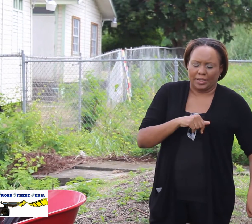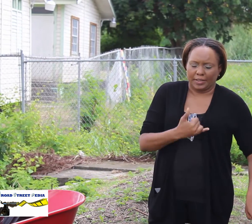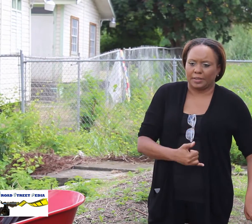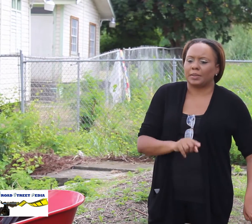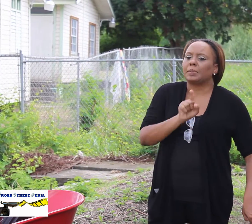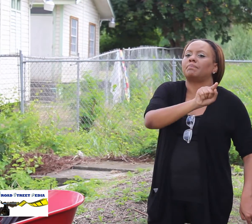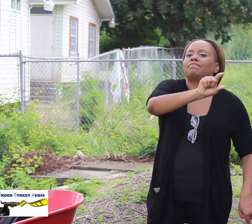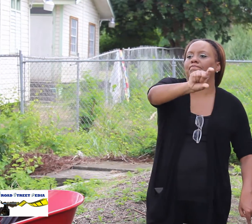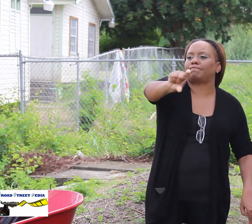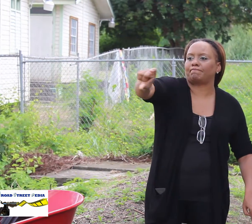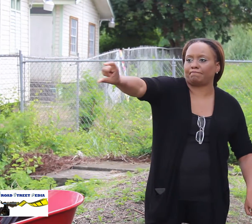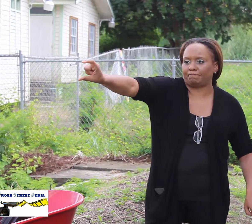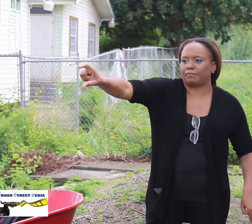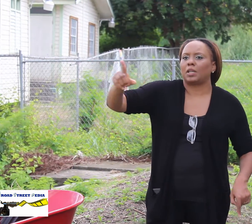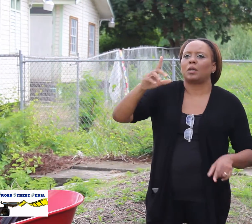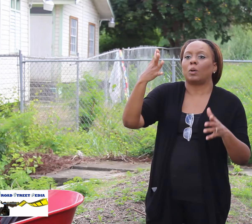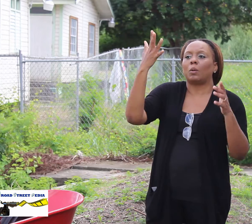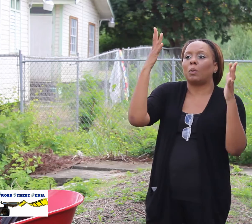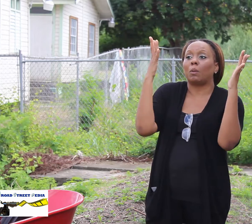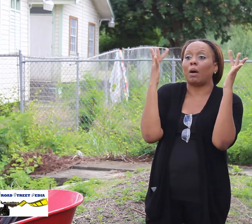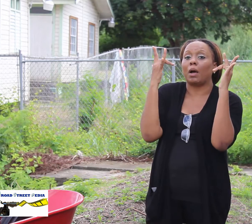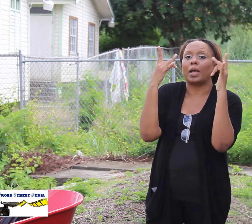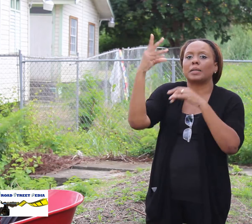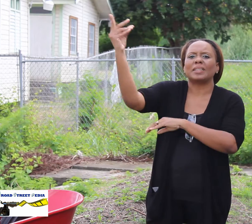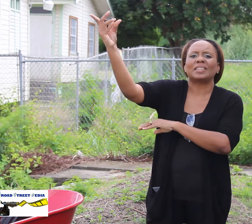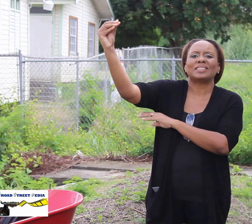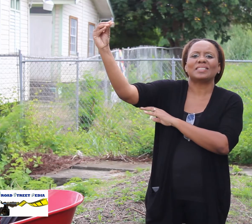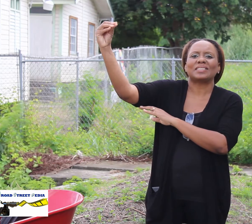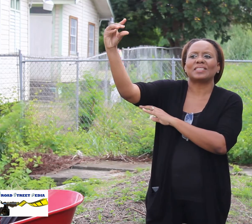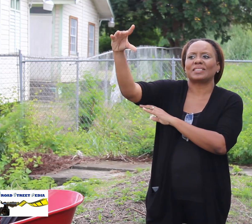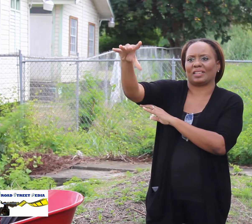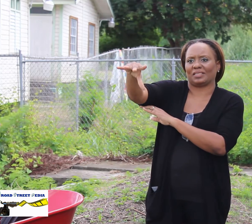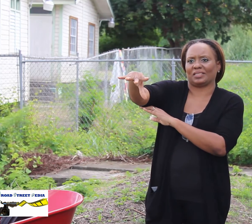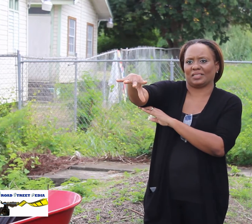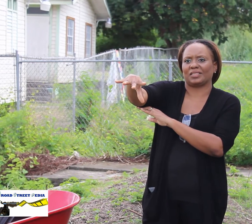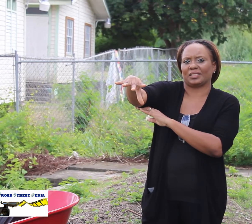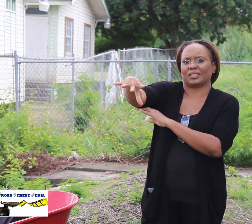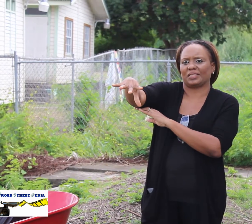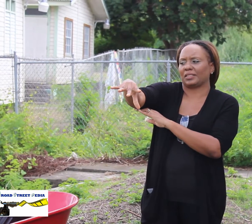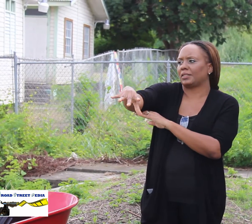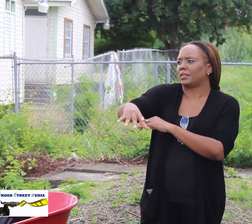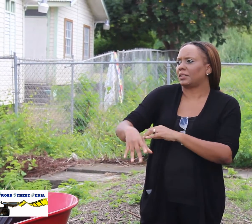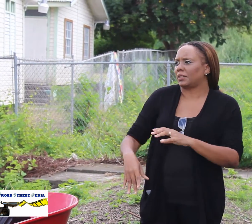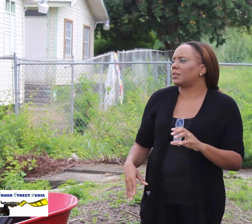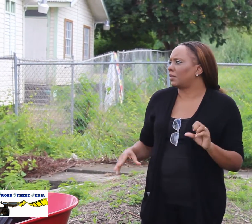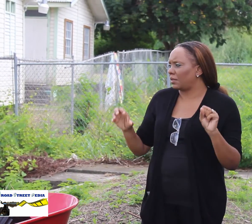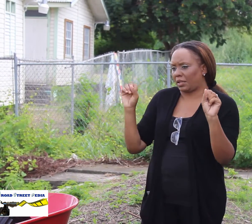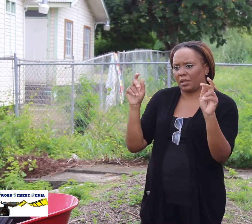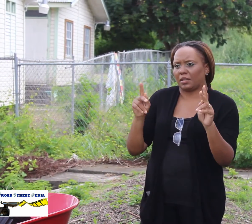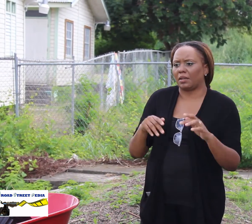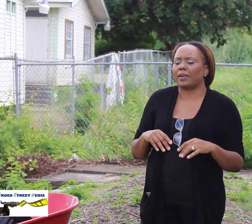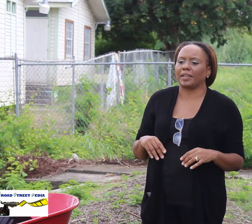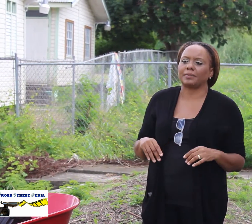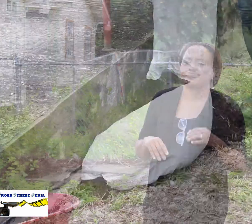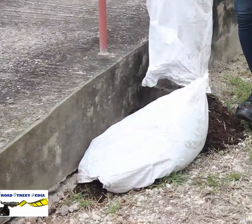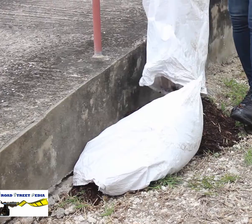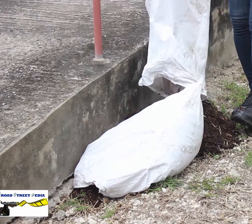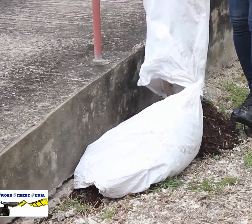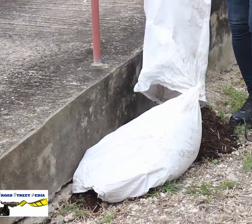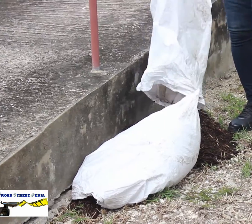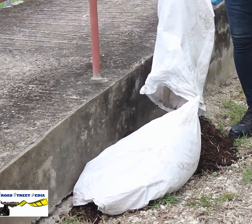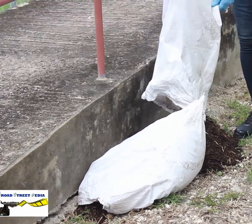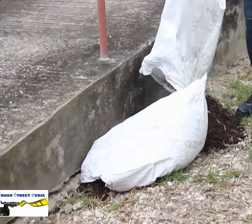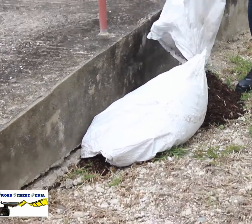long as we enclose it, it will become a container as well. As long as the soil is enclosed. Alright. So